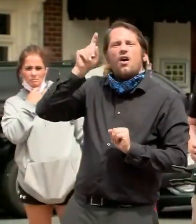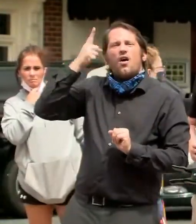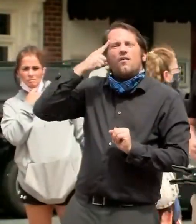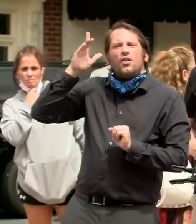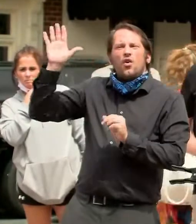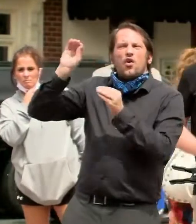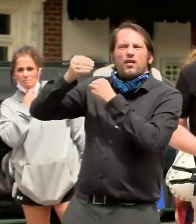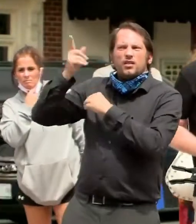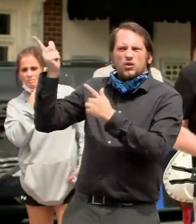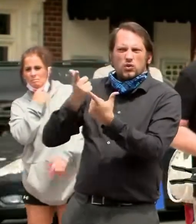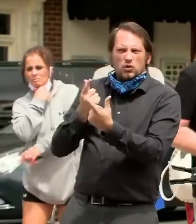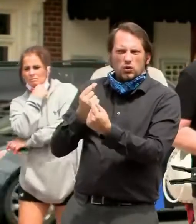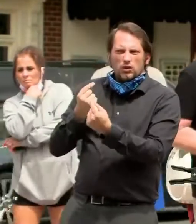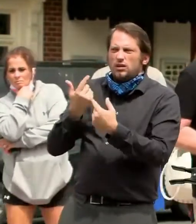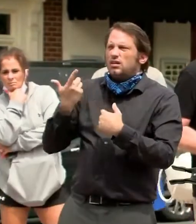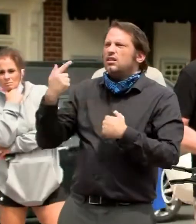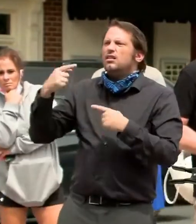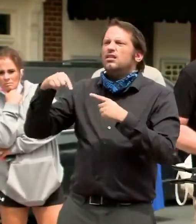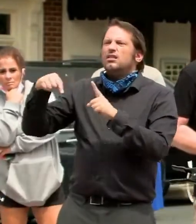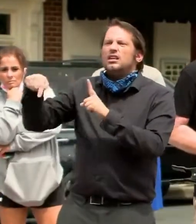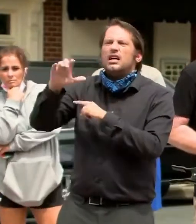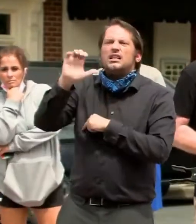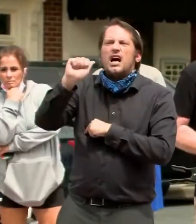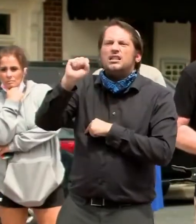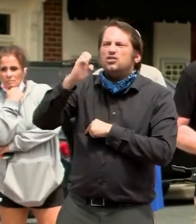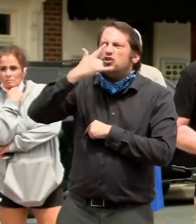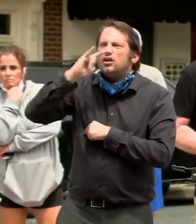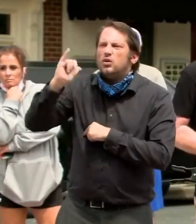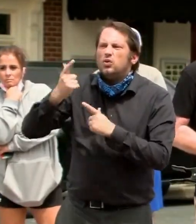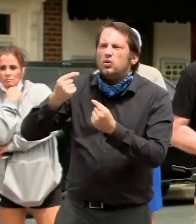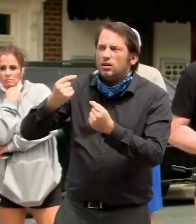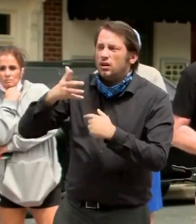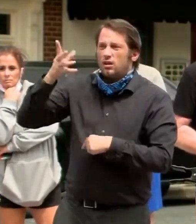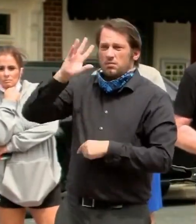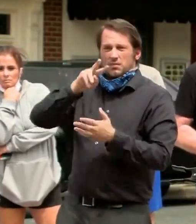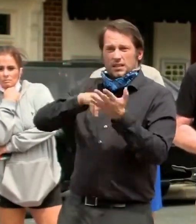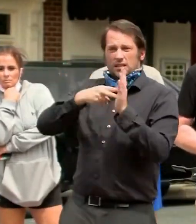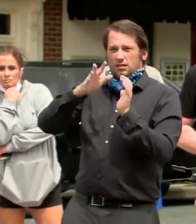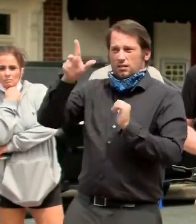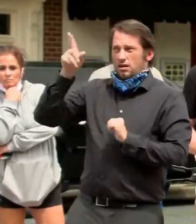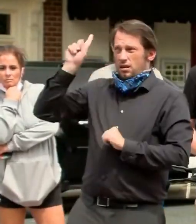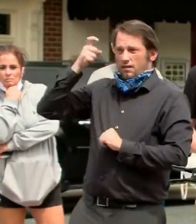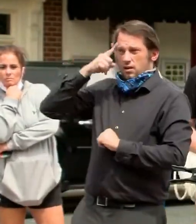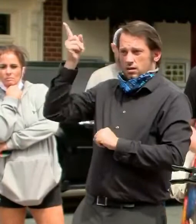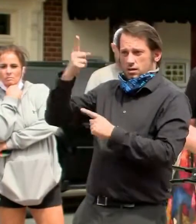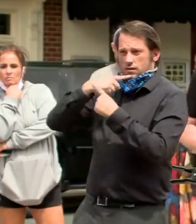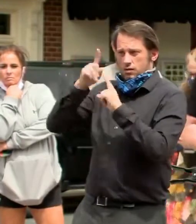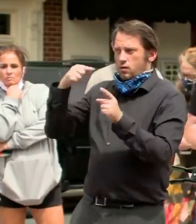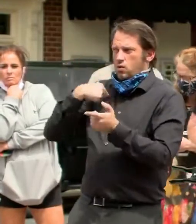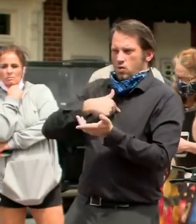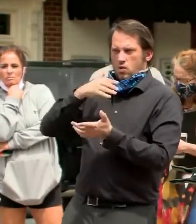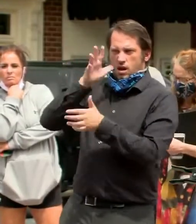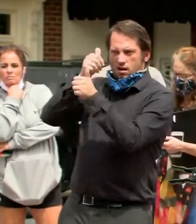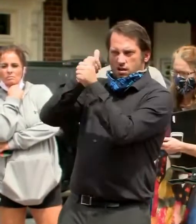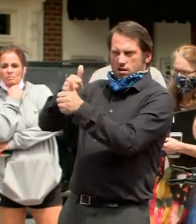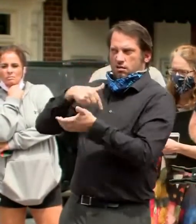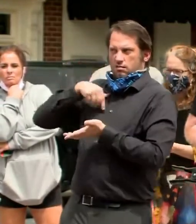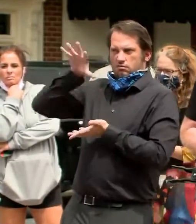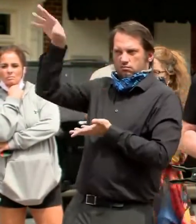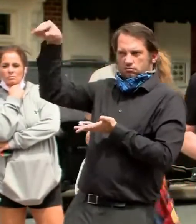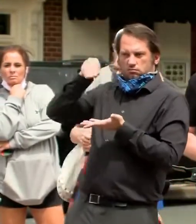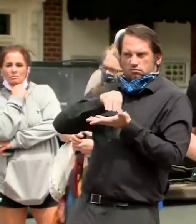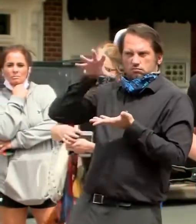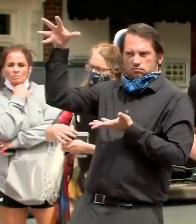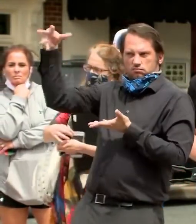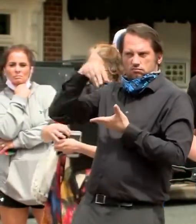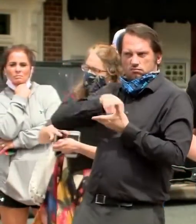doing, so that if there were things the governor was announcing that we could incorporate, we would incorporate it rather than do an announcement